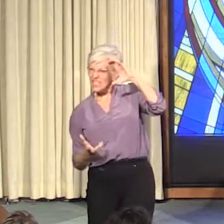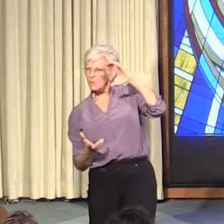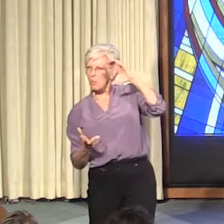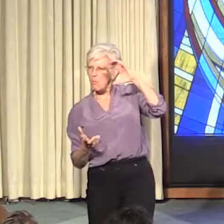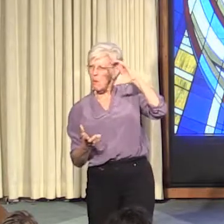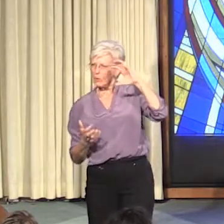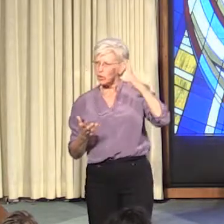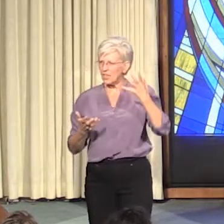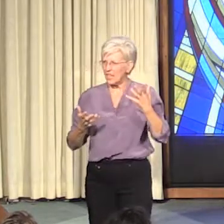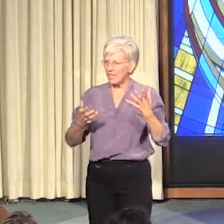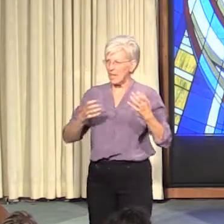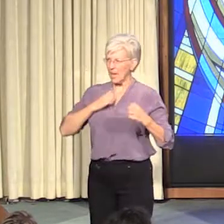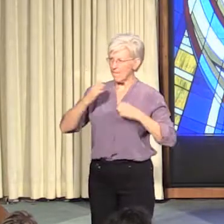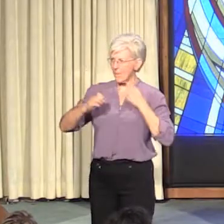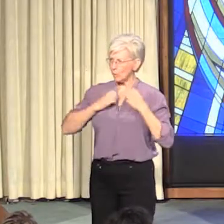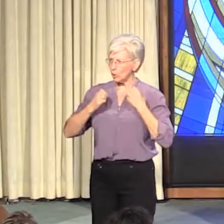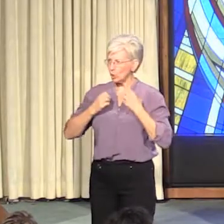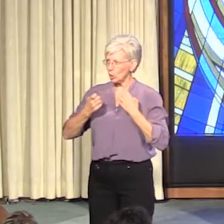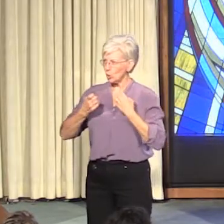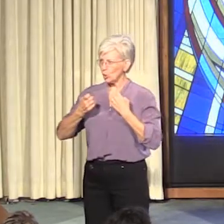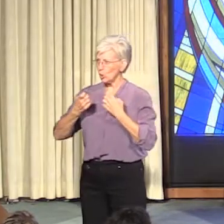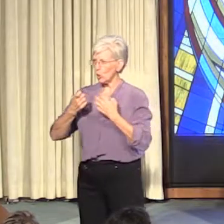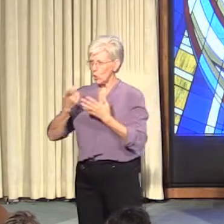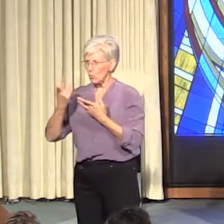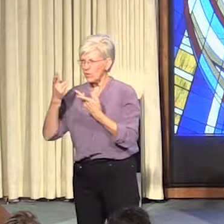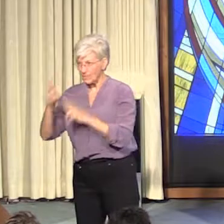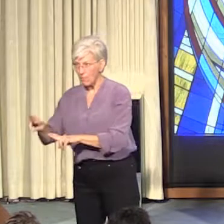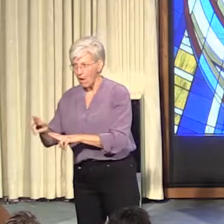a disproportionate emotional response to something.